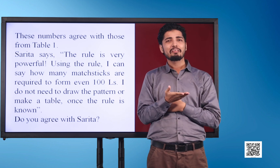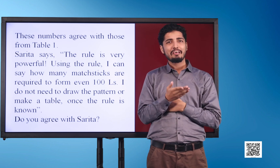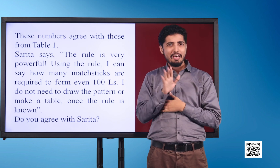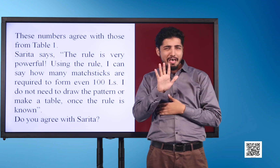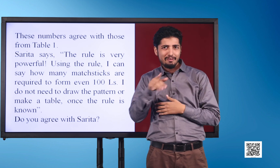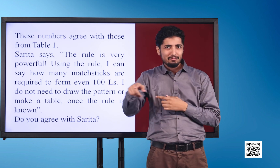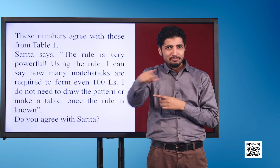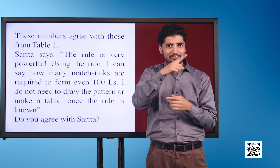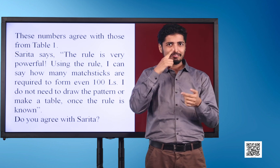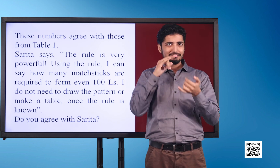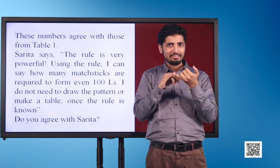Do you agree with Sarita?